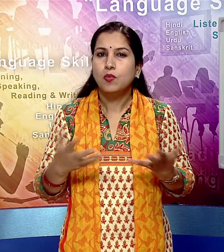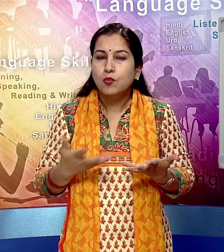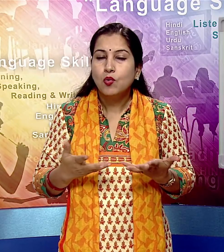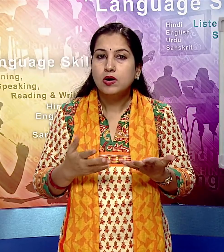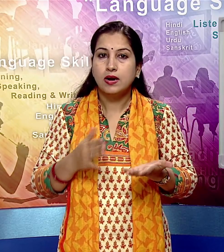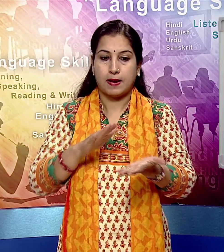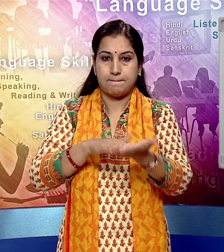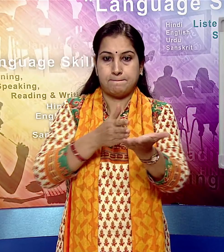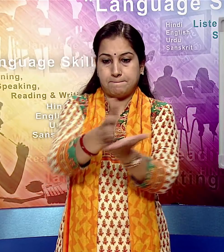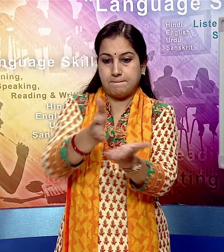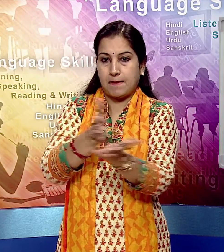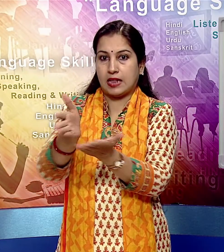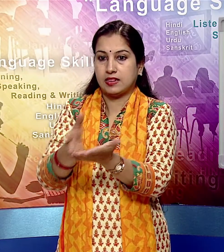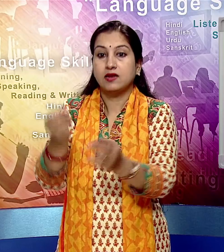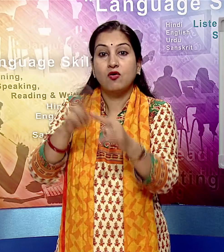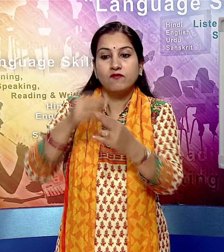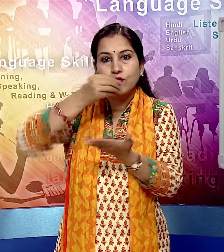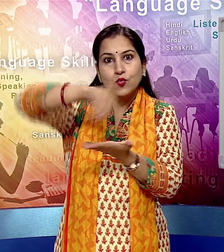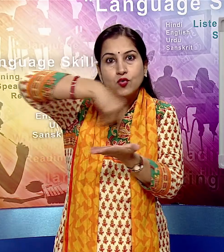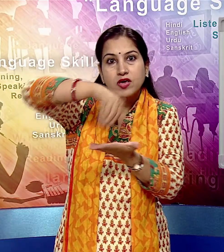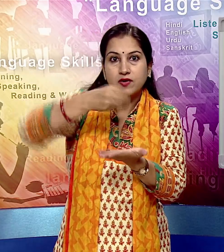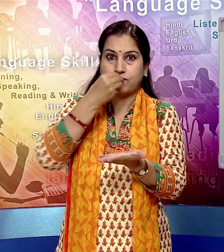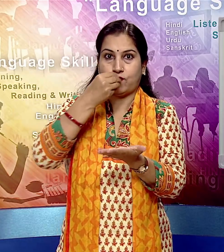methods of cooking food.